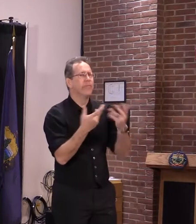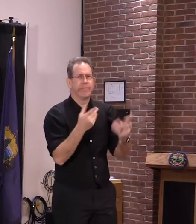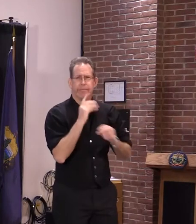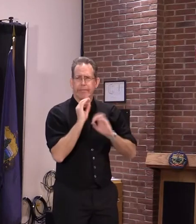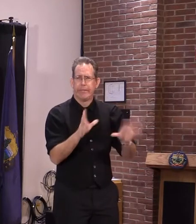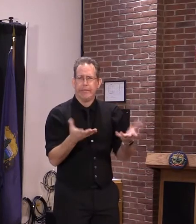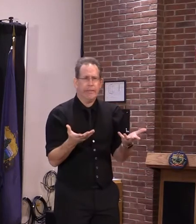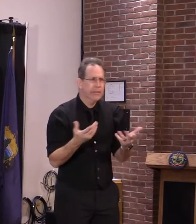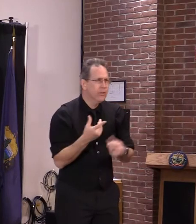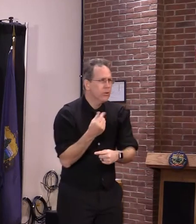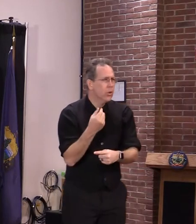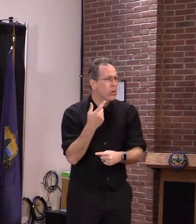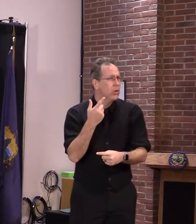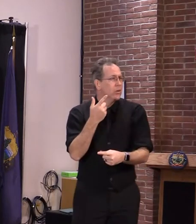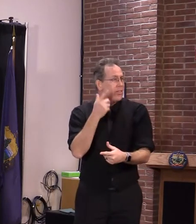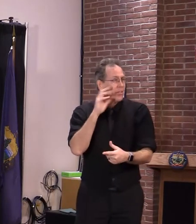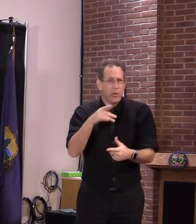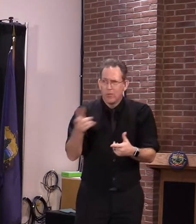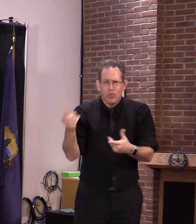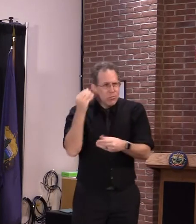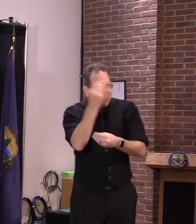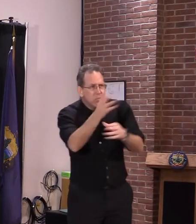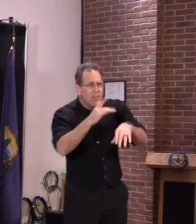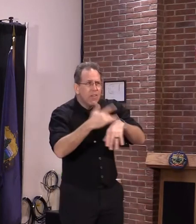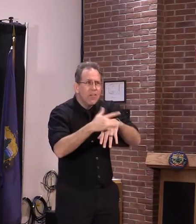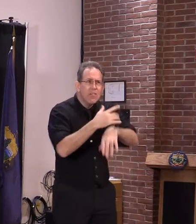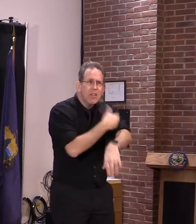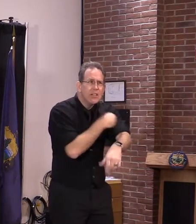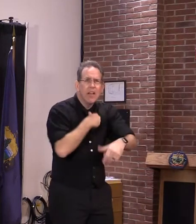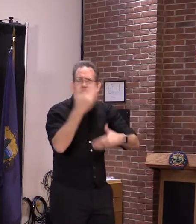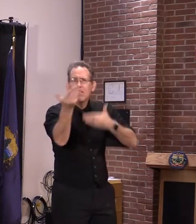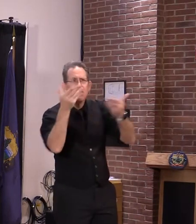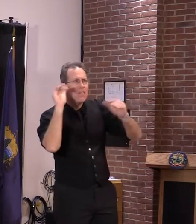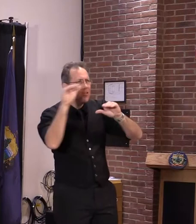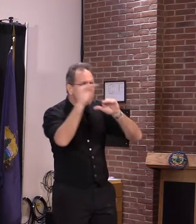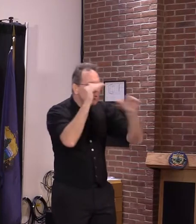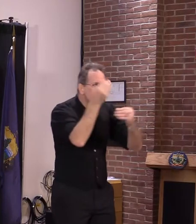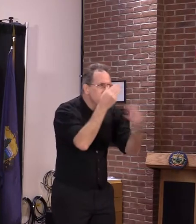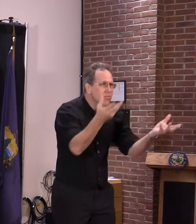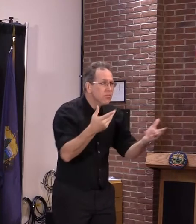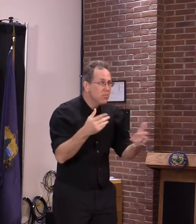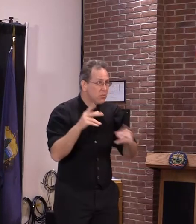the vaccines rolled out and they became available, do you think people are still listening?